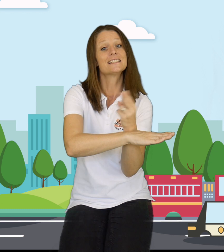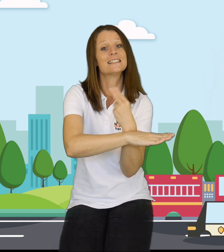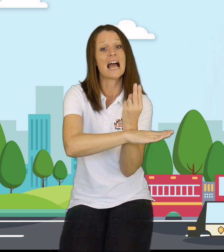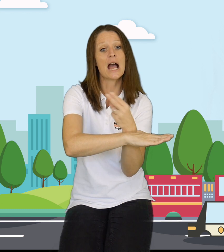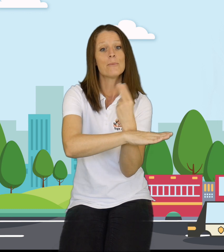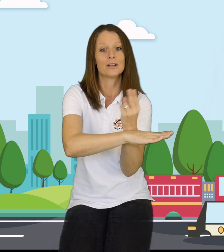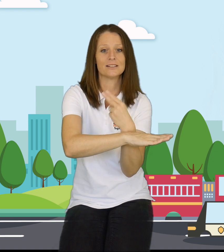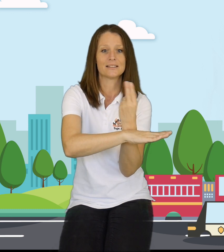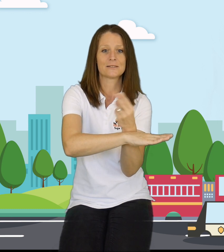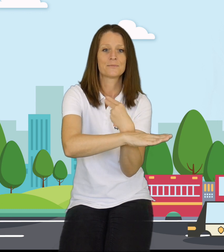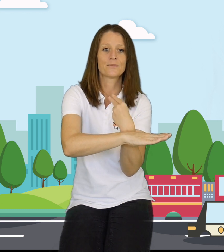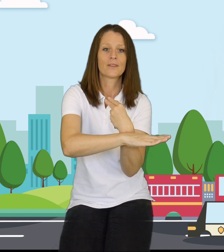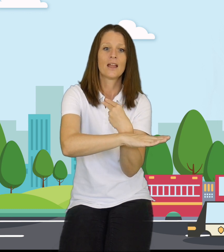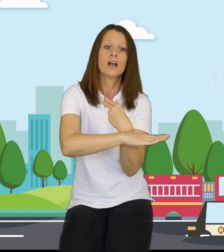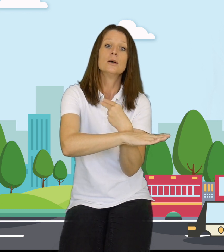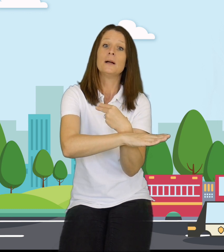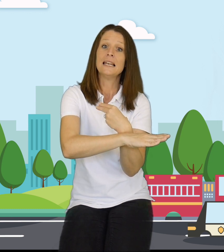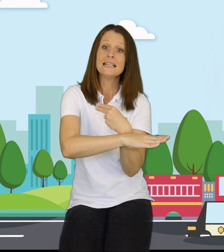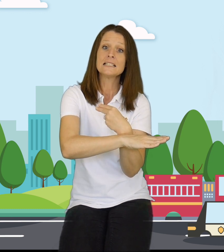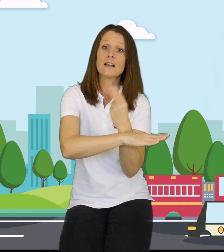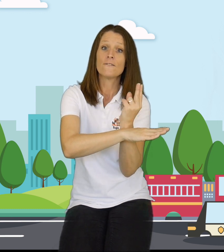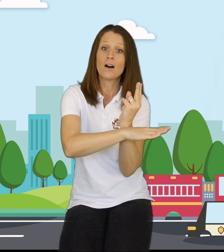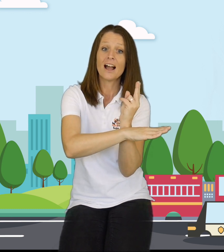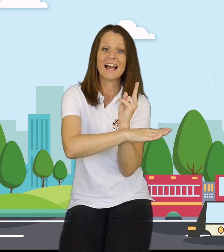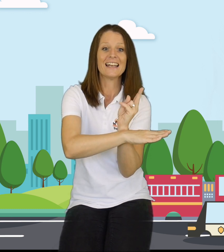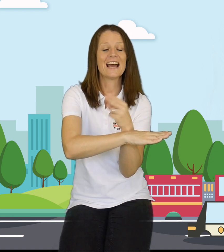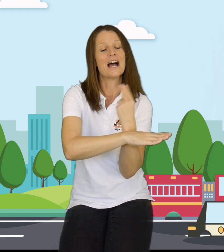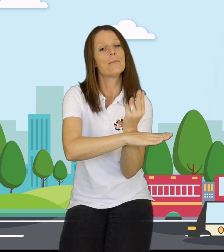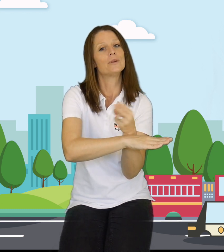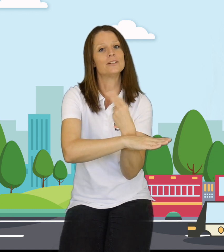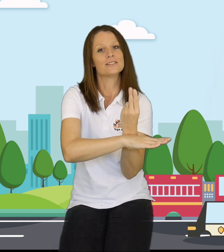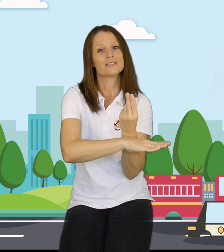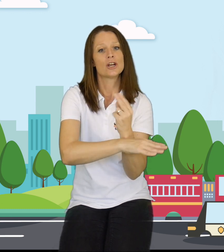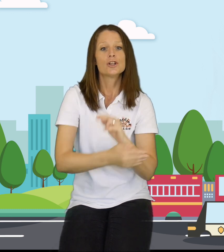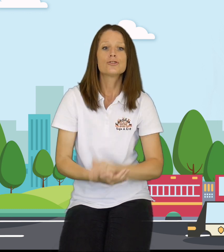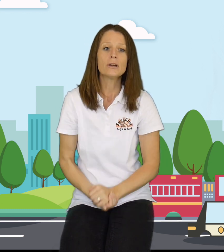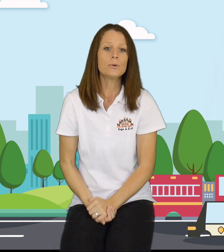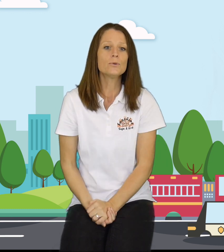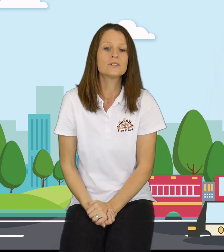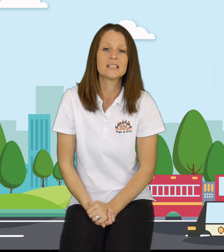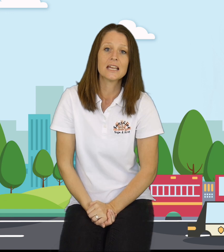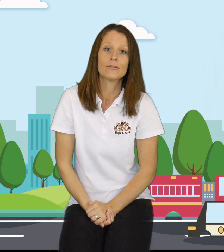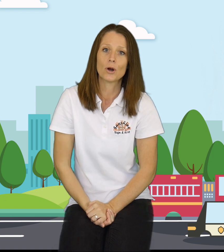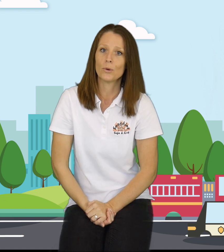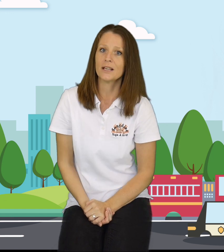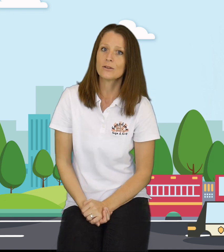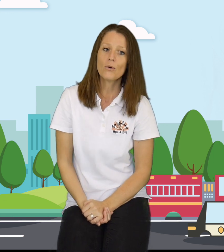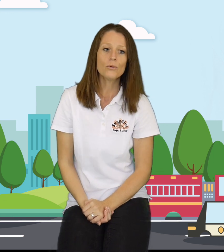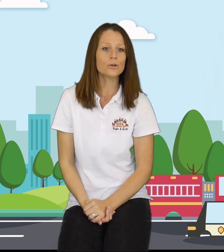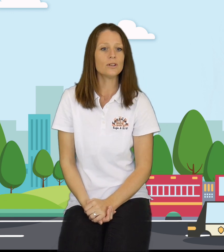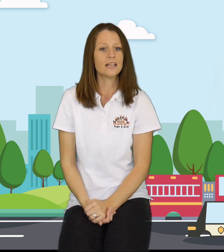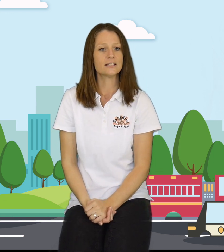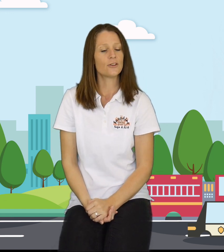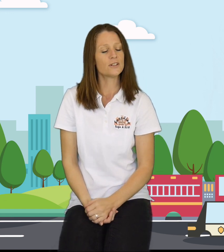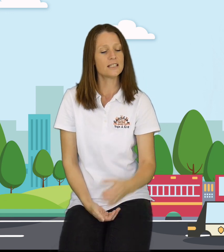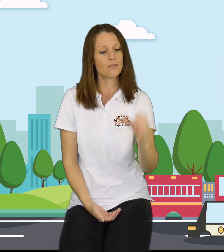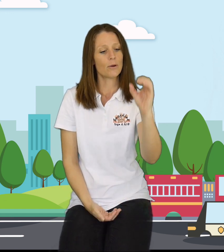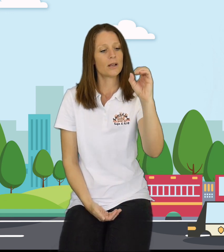is ambulance. Police, fire and ambulance. 000 is all you need. So for 0, we're going to